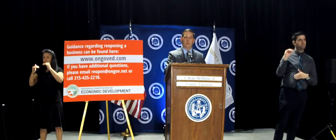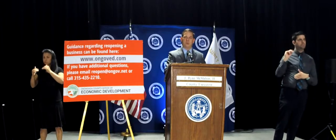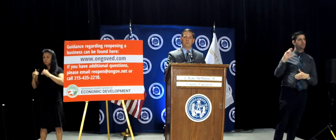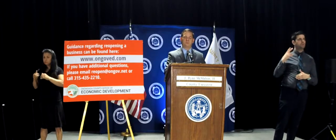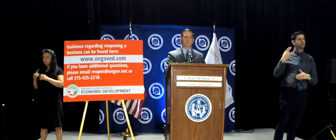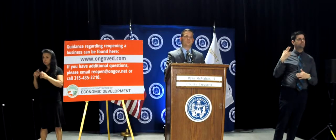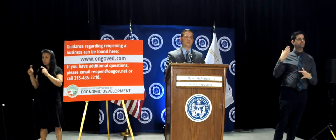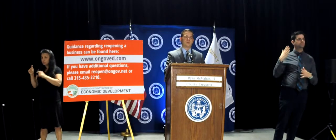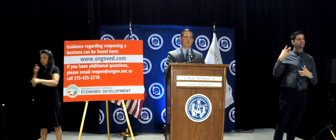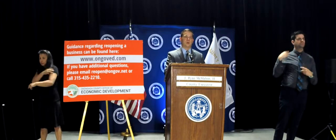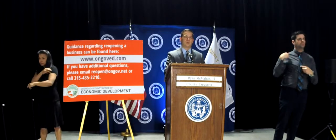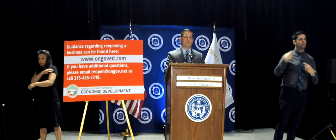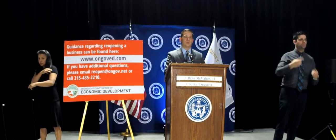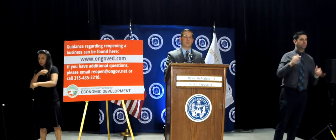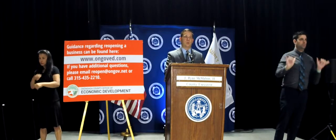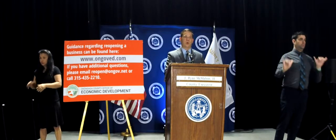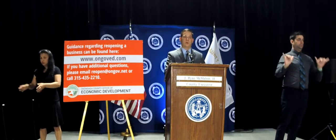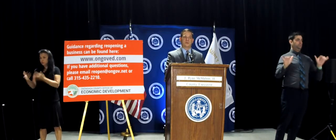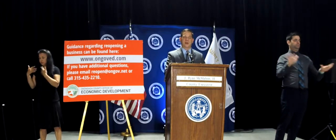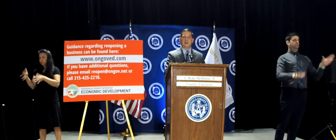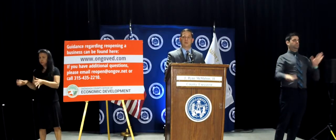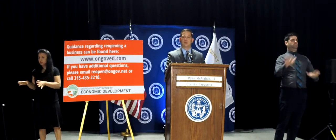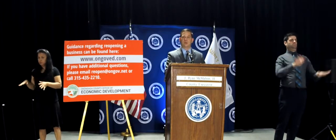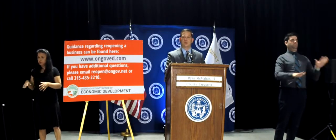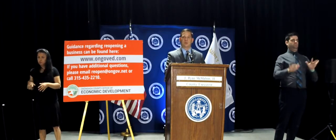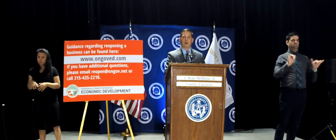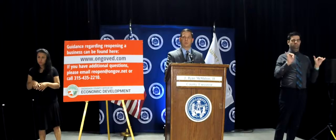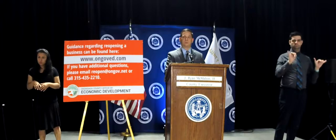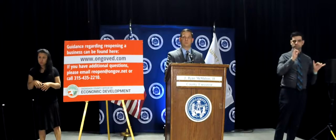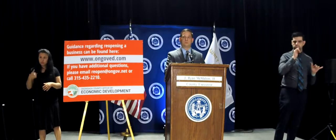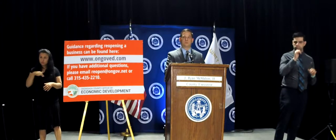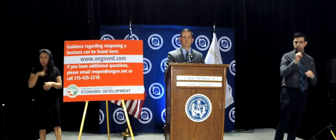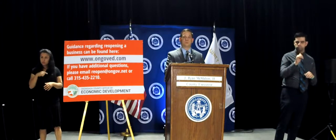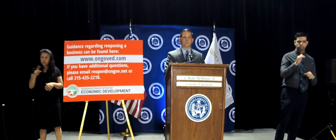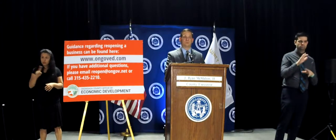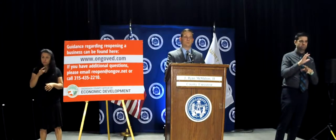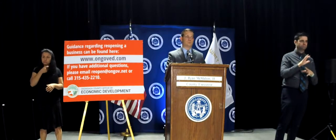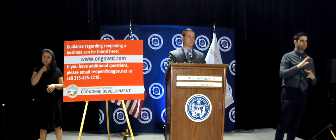to get them open. So we owe it to them to do things smart.